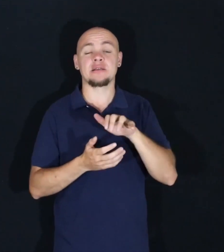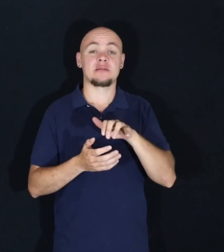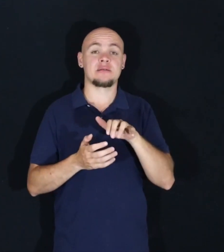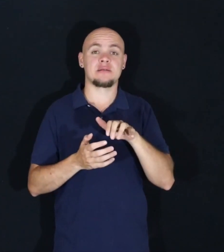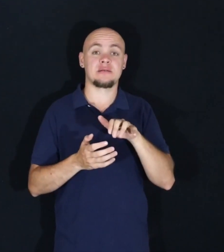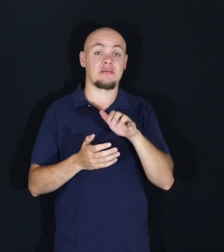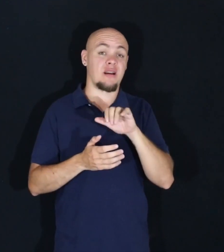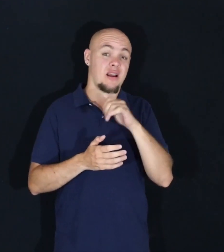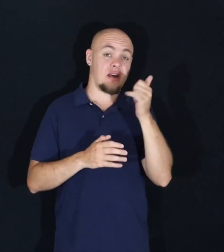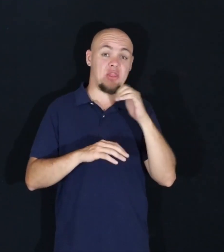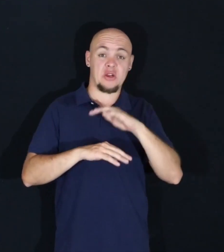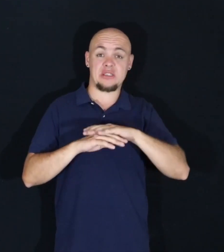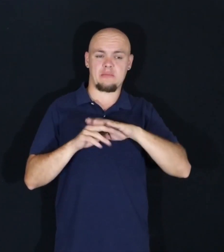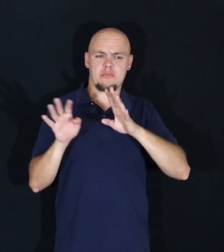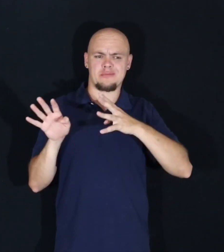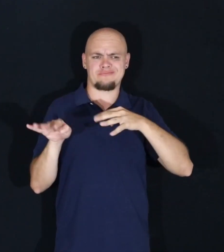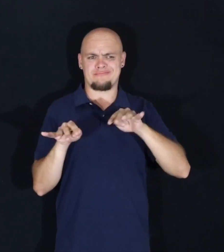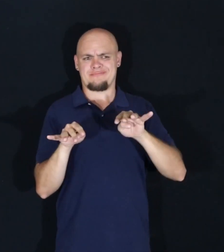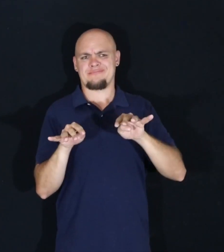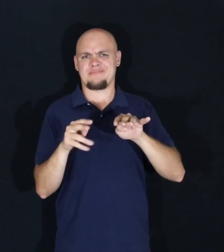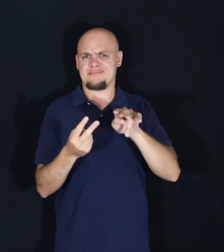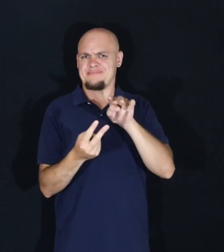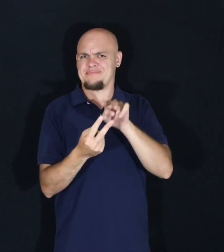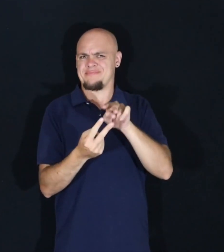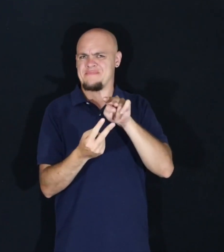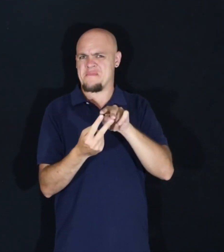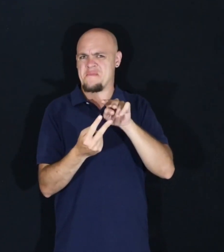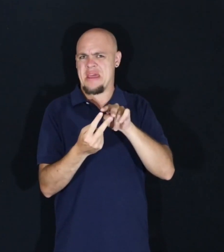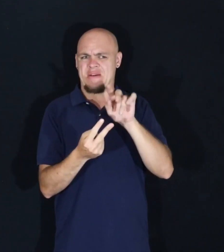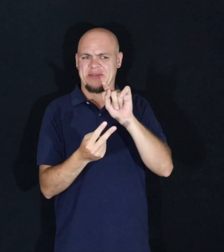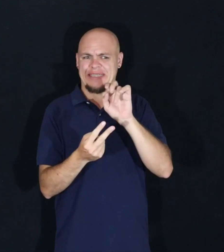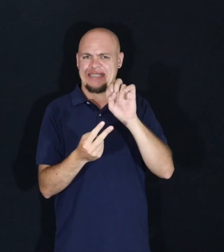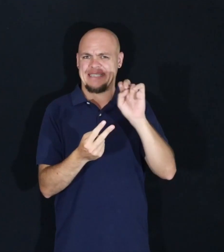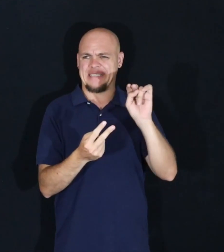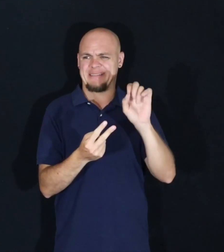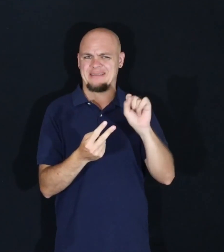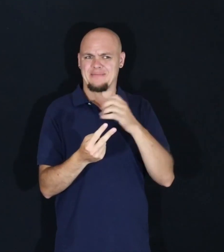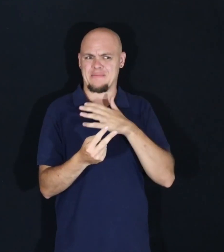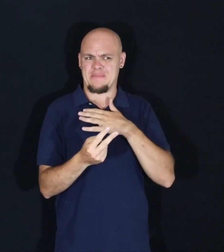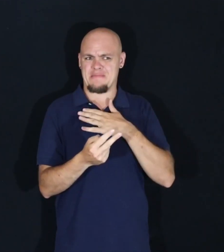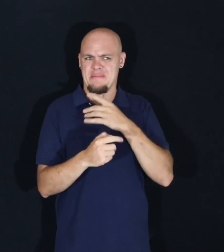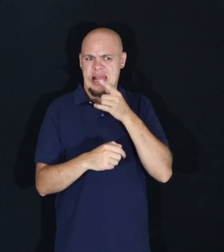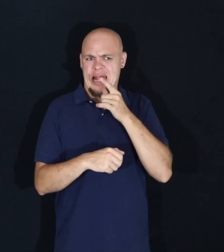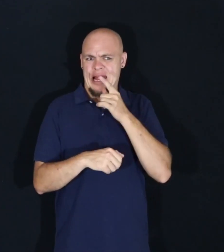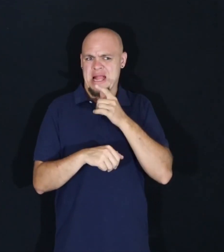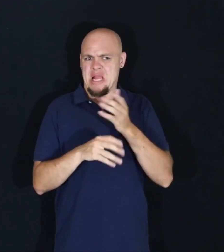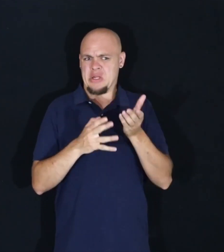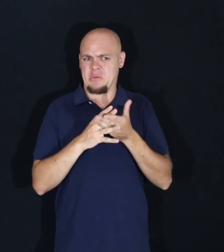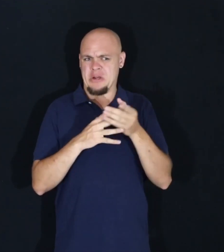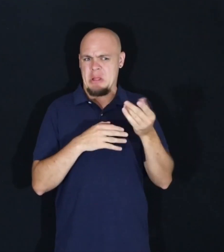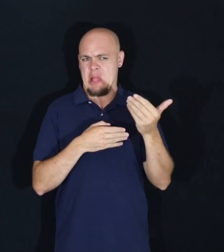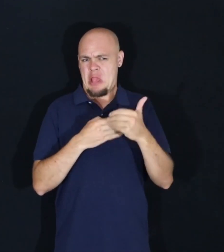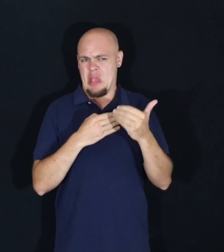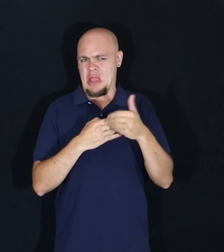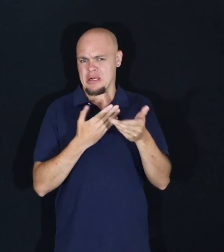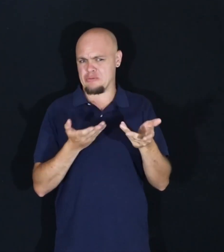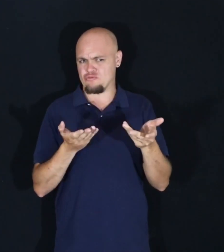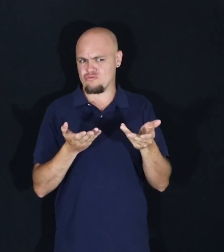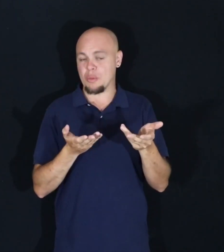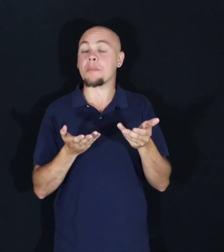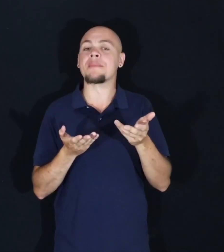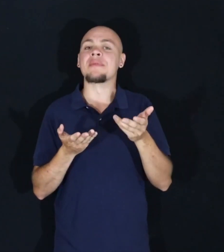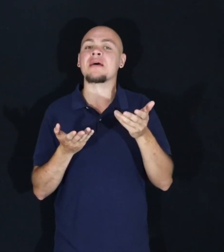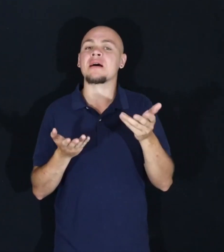turned around to glare at the crazy pair of teenagers who were disrupting their lunch break. It was just